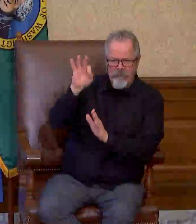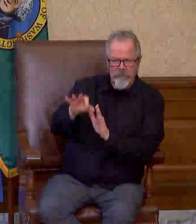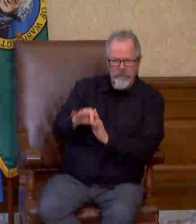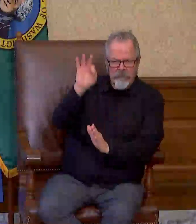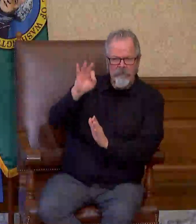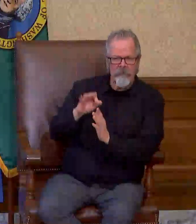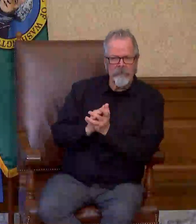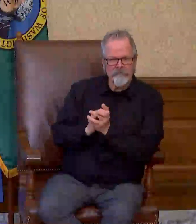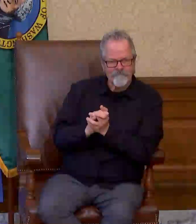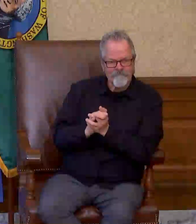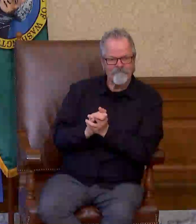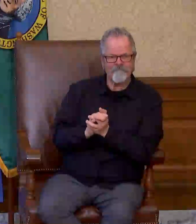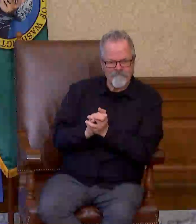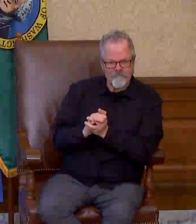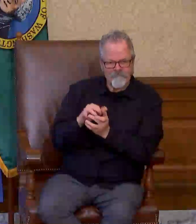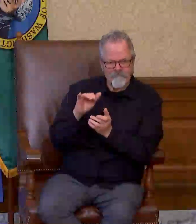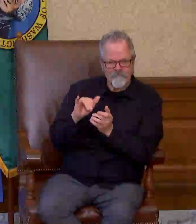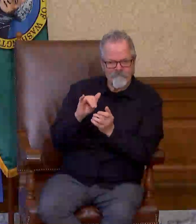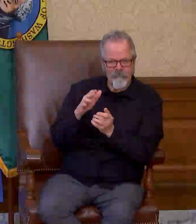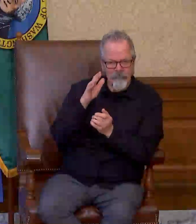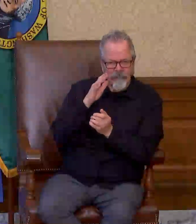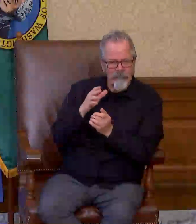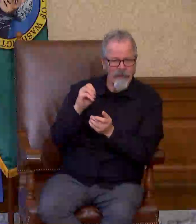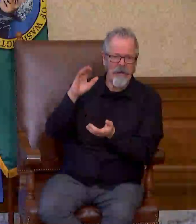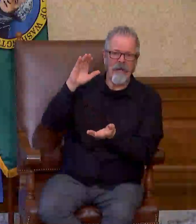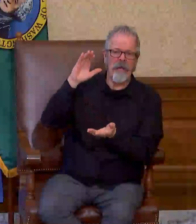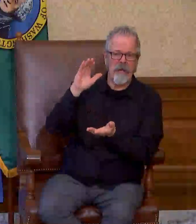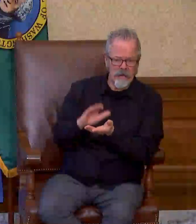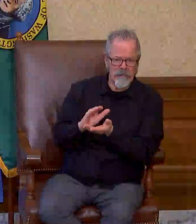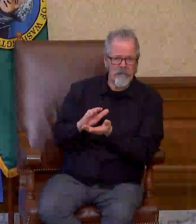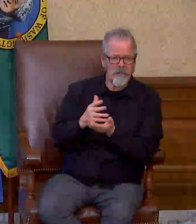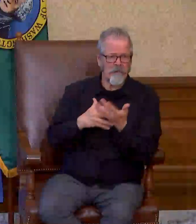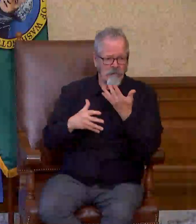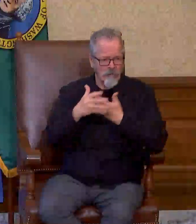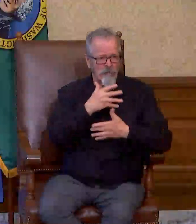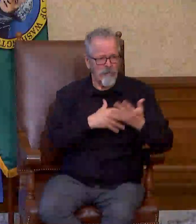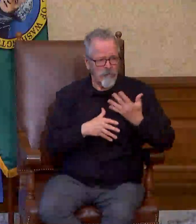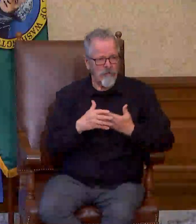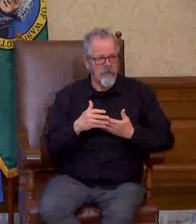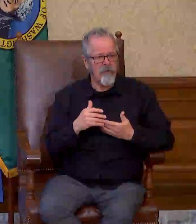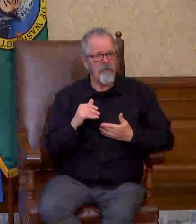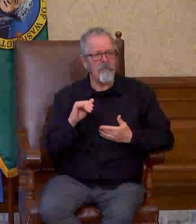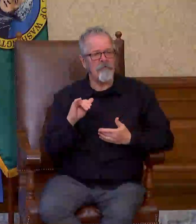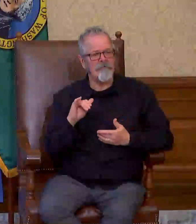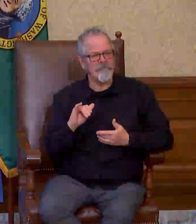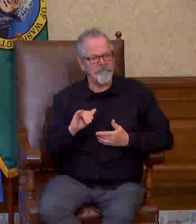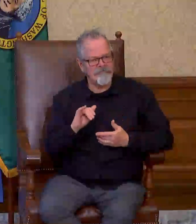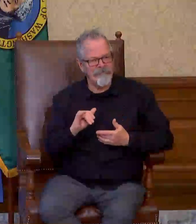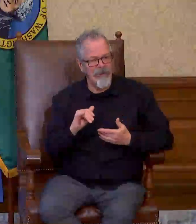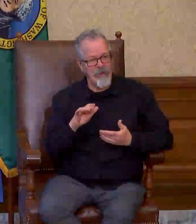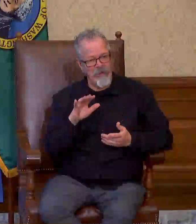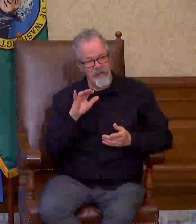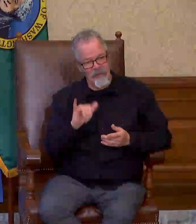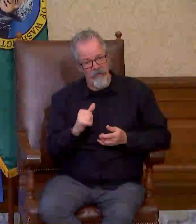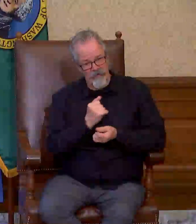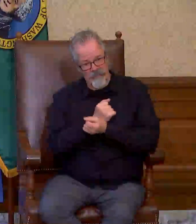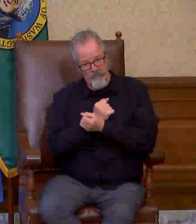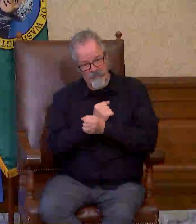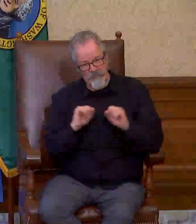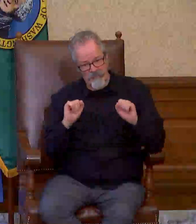social distancing at a particular event or site or business, that the mere fact that you're traveling